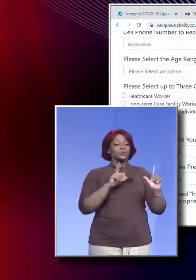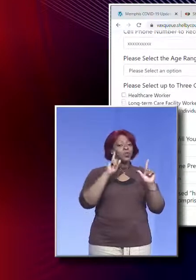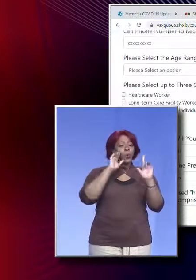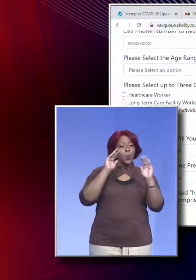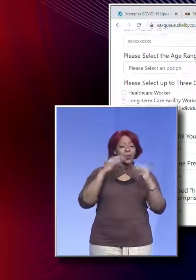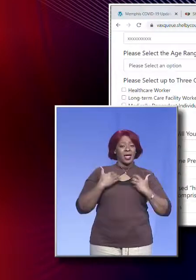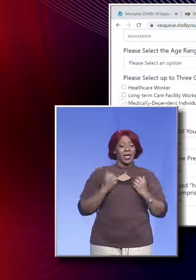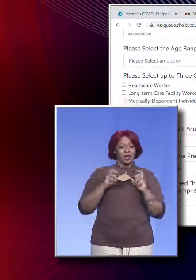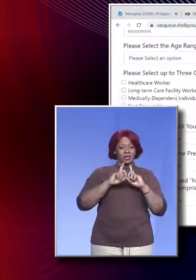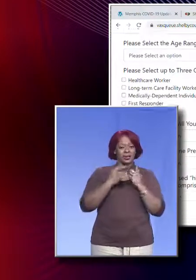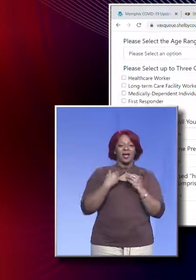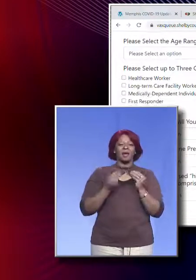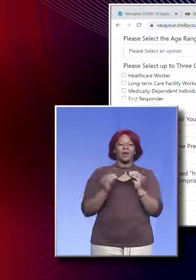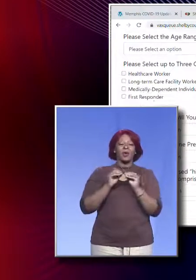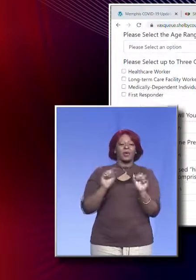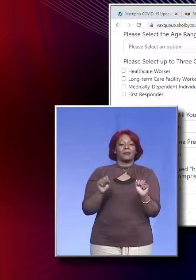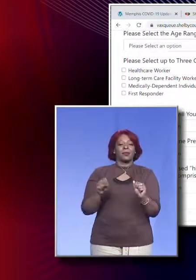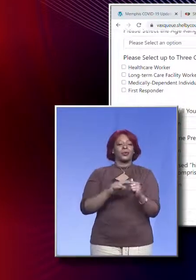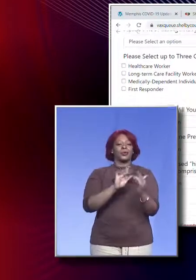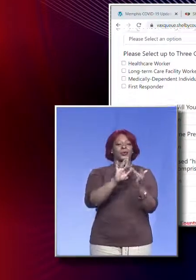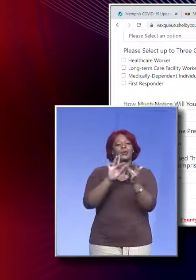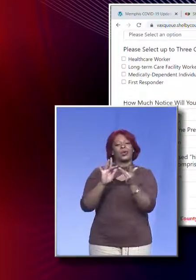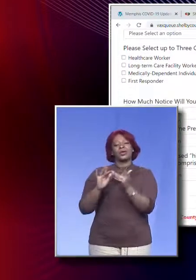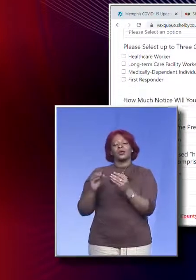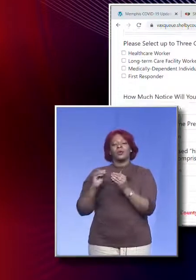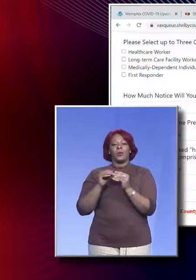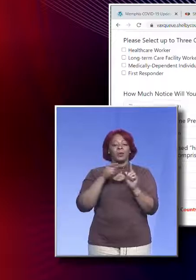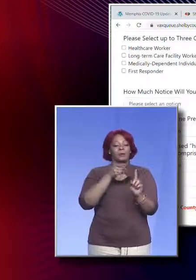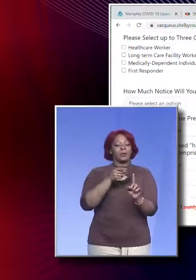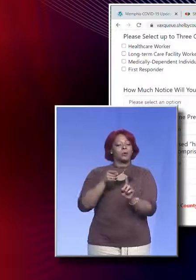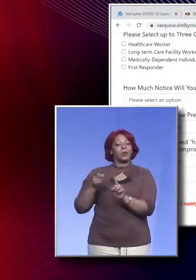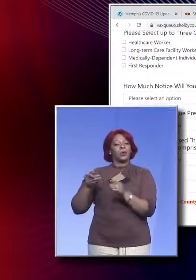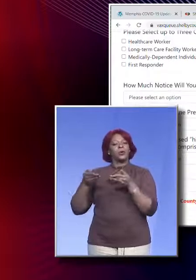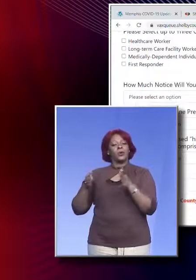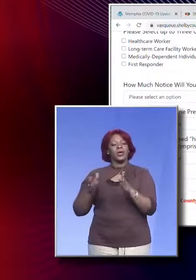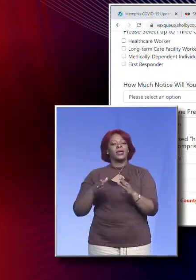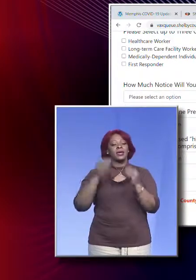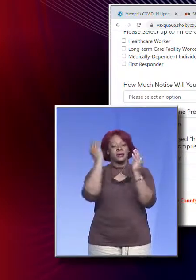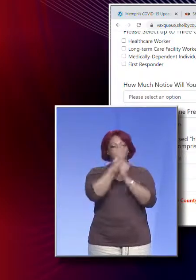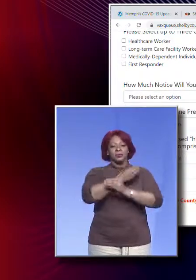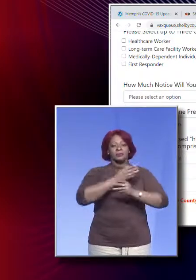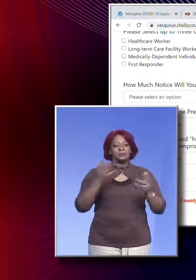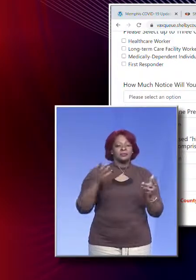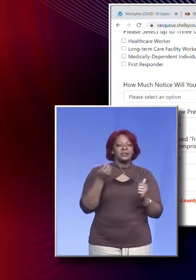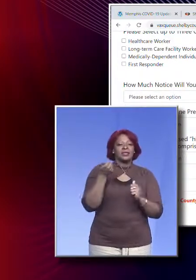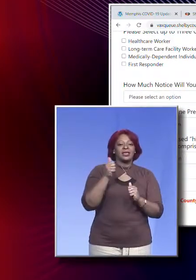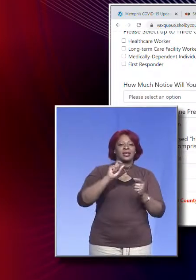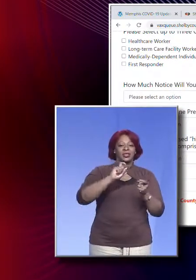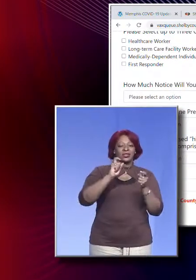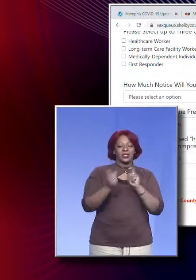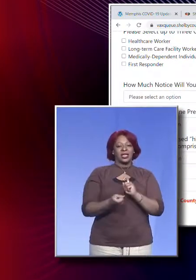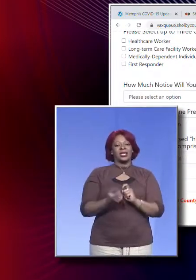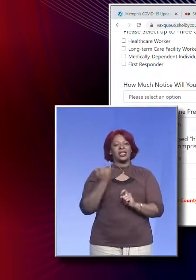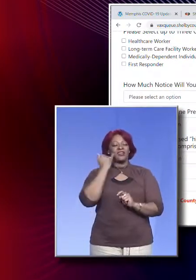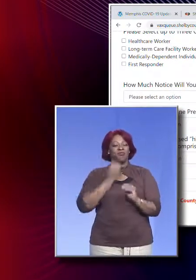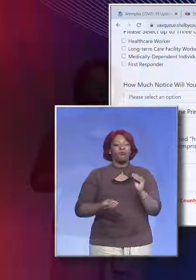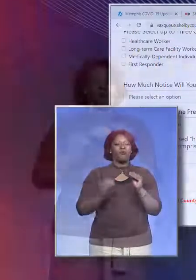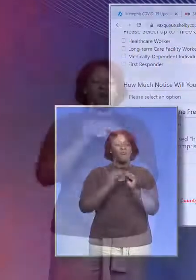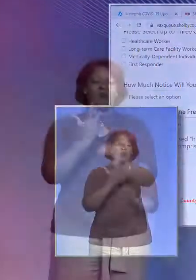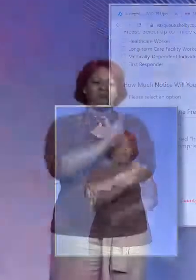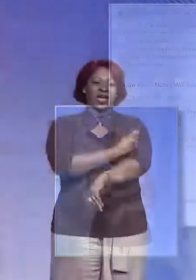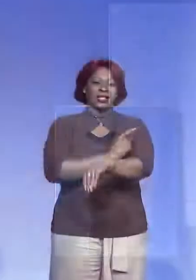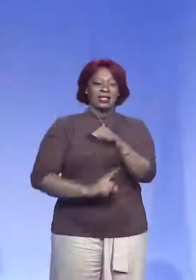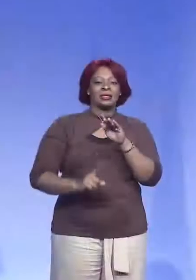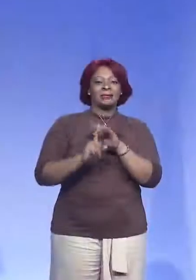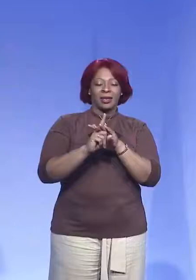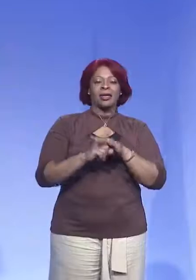health department the ability to reach out in a more pinpoint way to give notice of any changes in vaccine supply. Additionally,